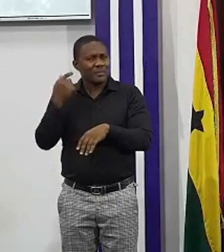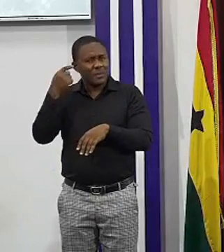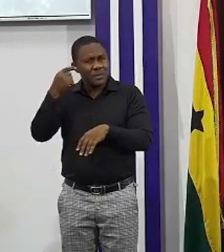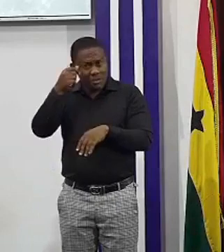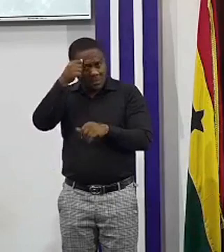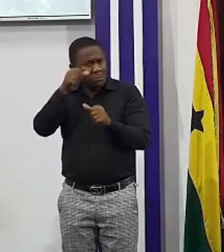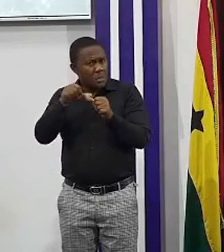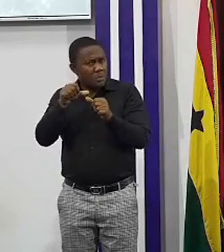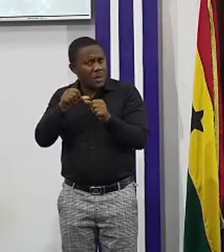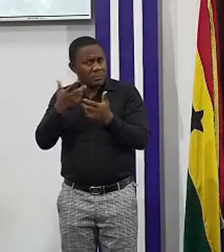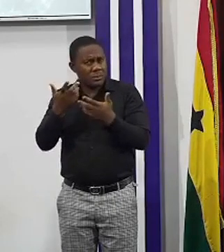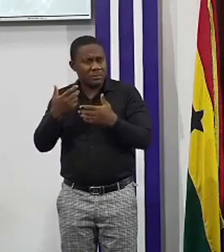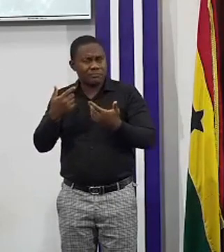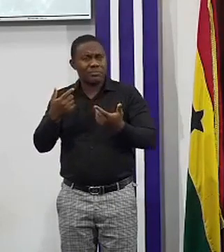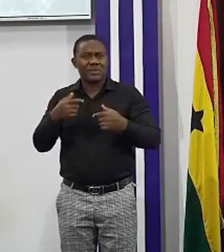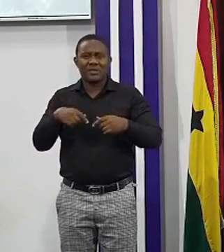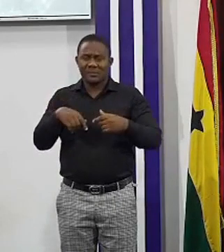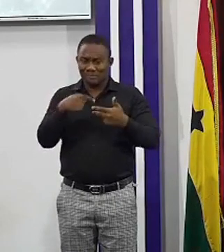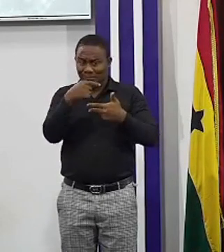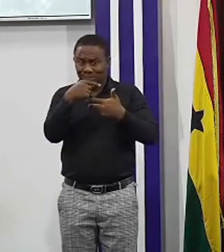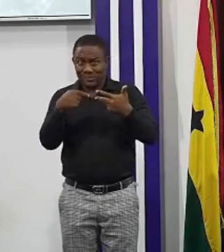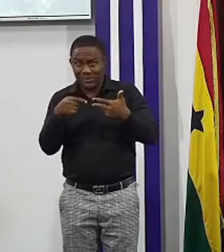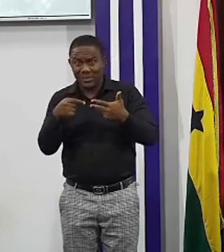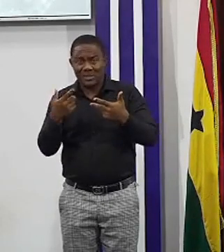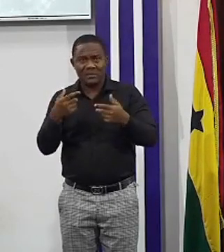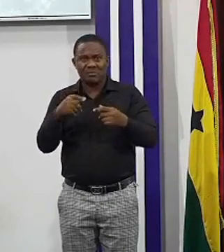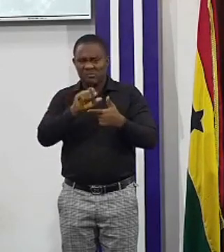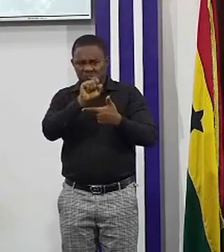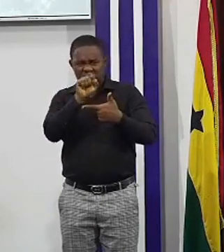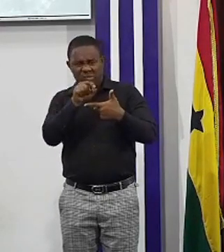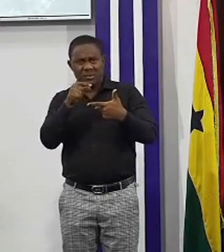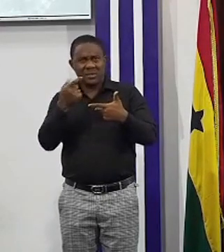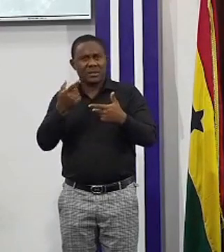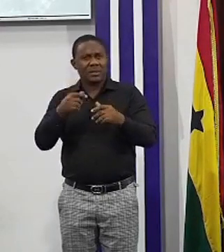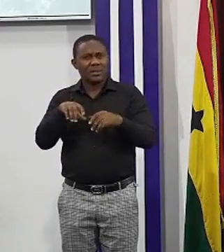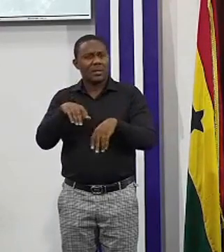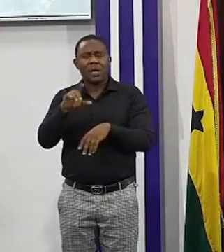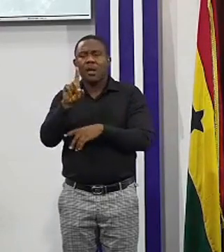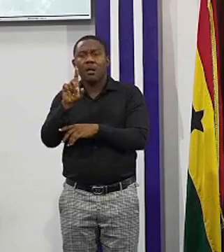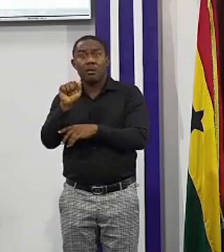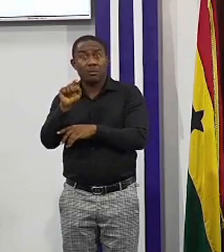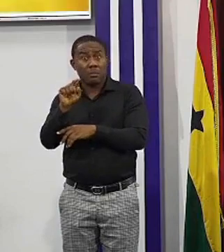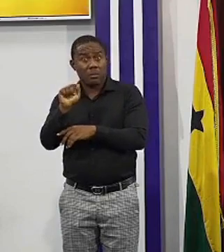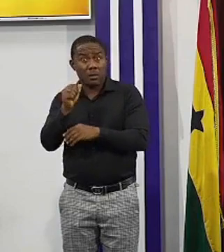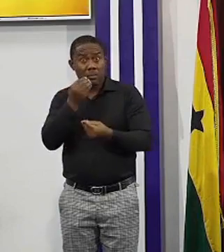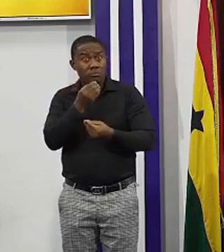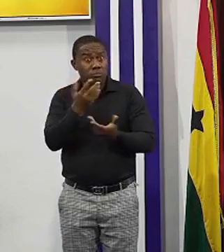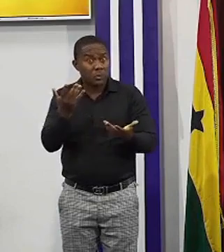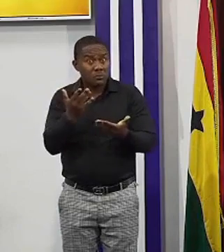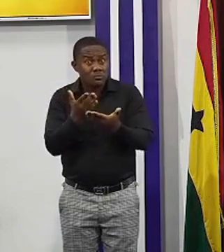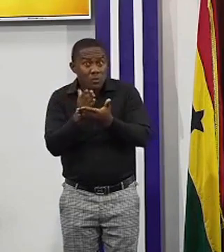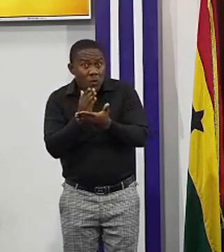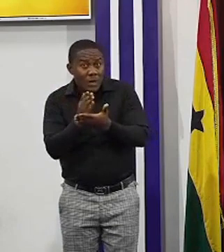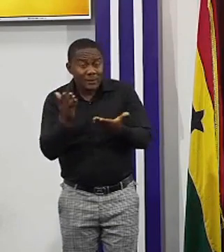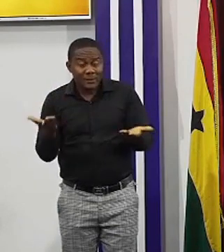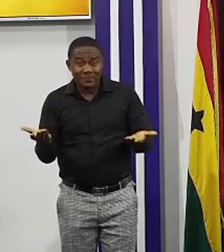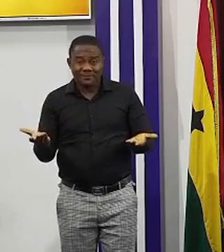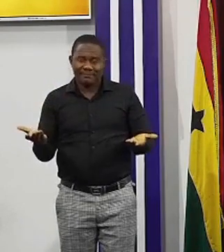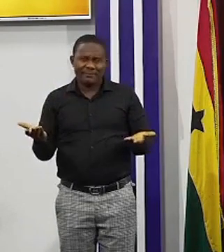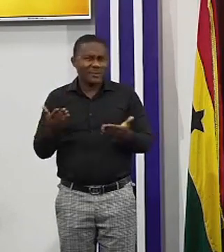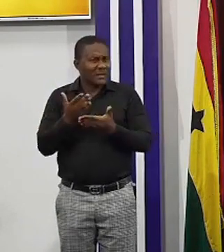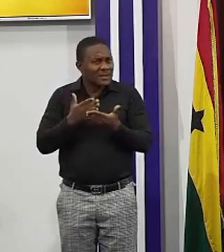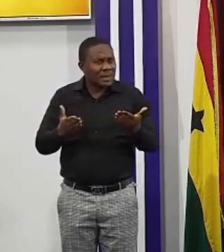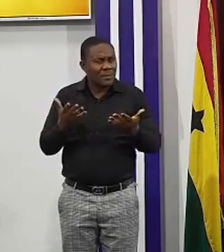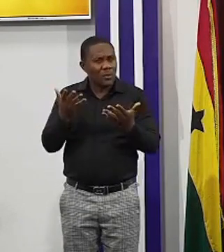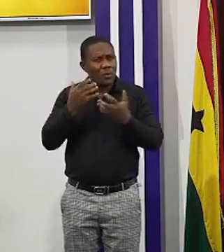things about the data. There are questions, very genuine, legitimate questions